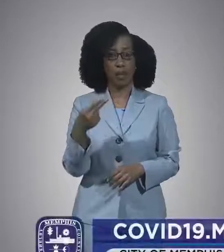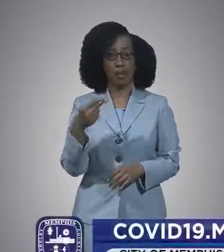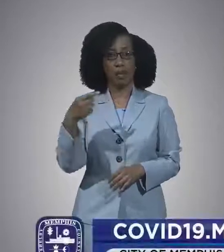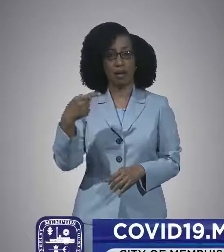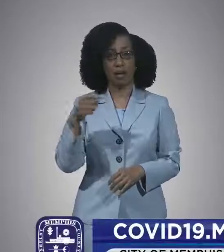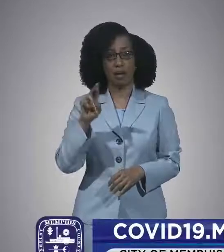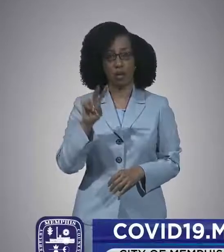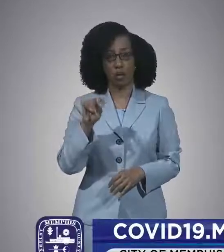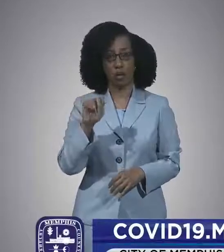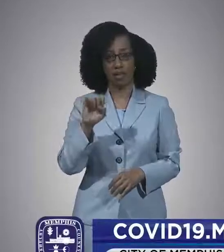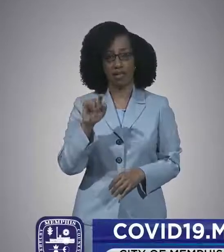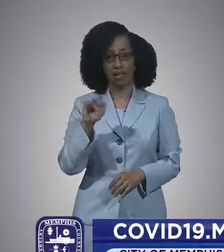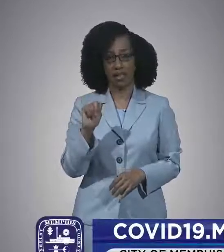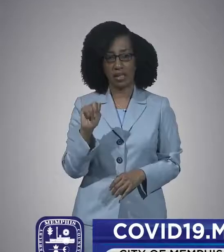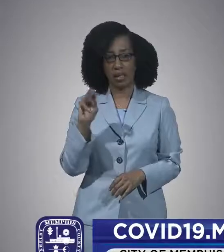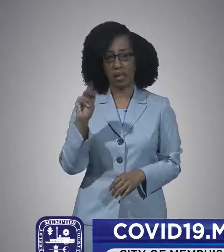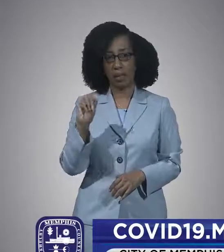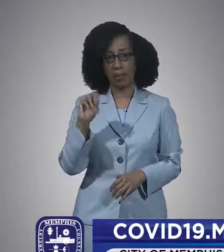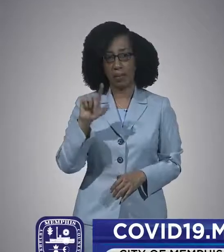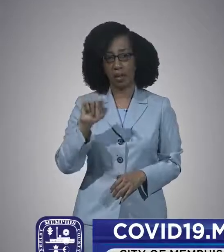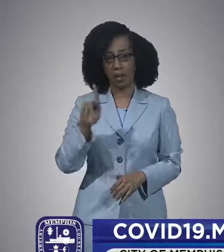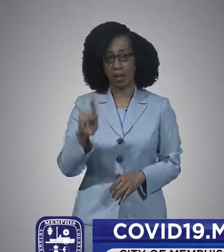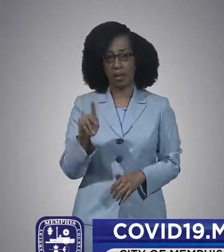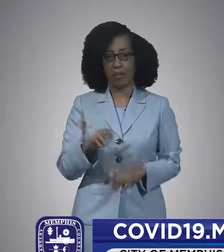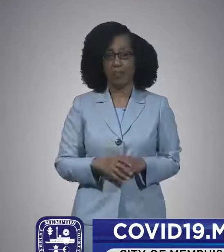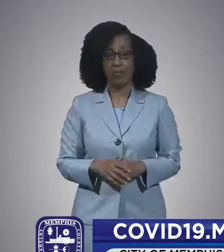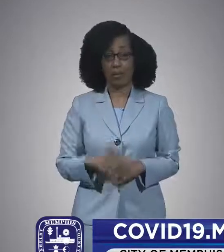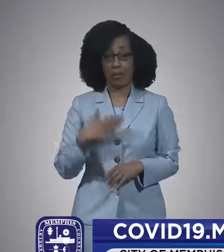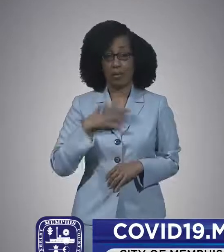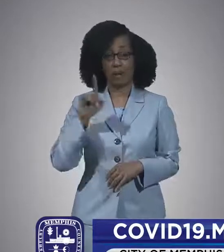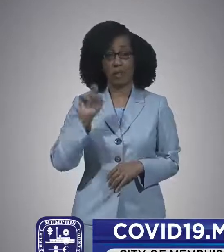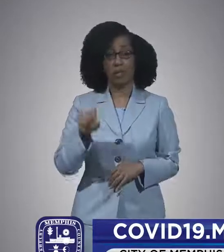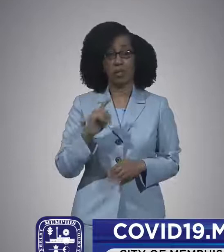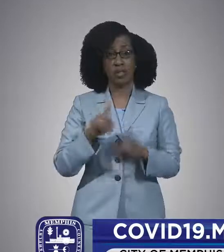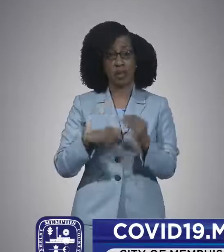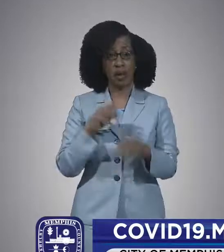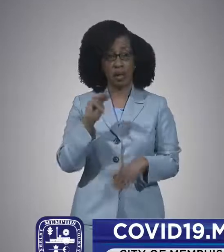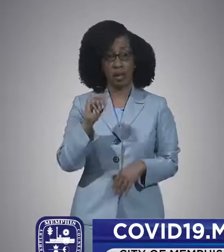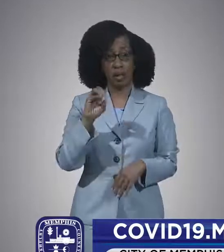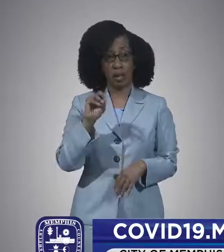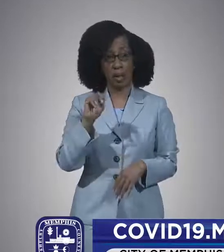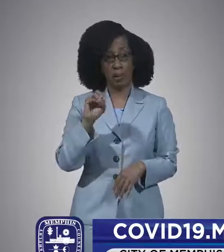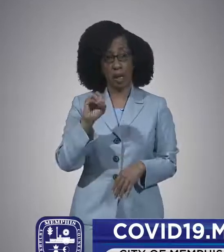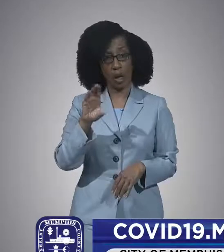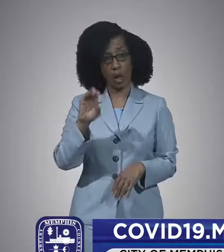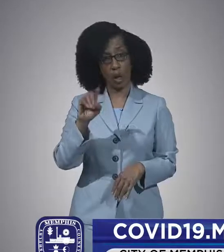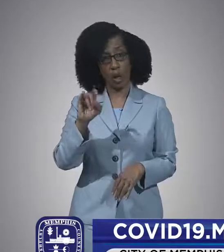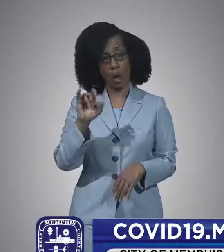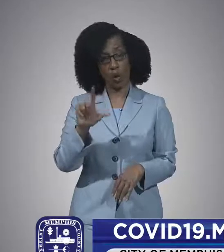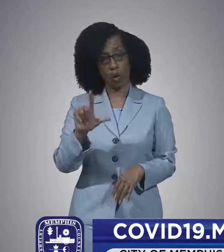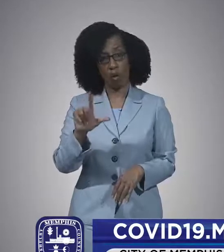Good afternoon. My question actually is about monoclonal antibodies. My understanding is that the